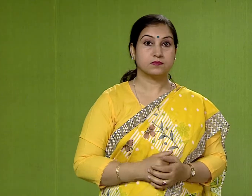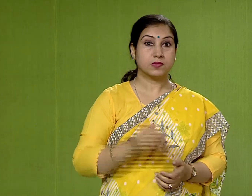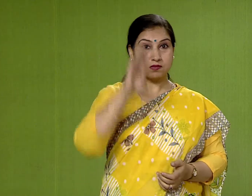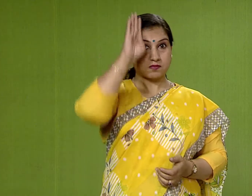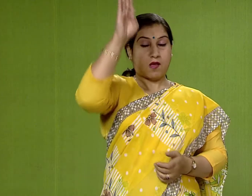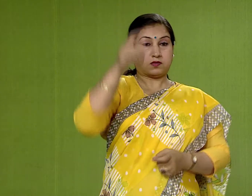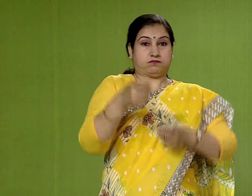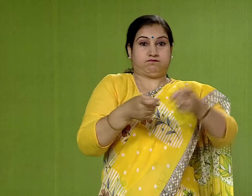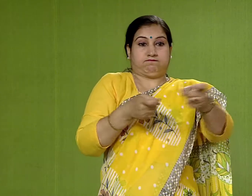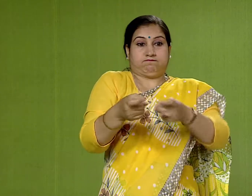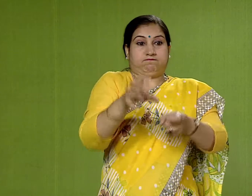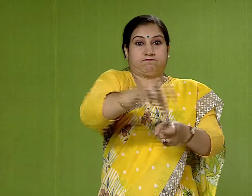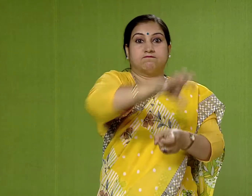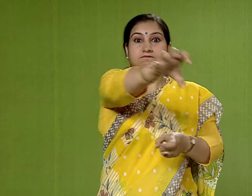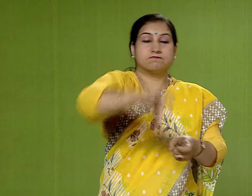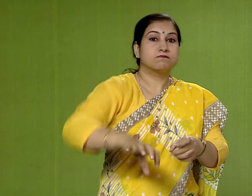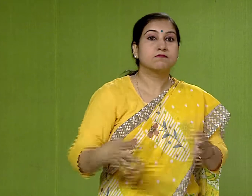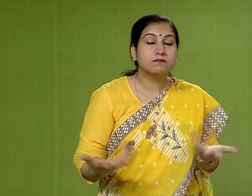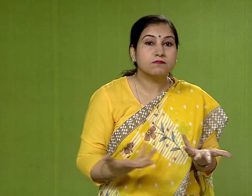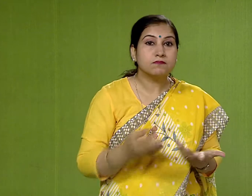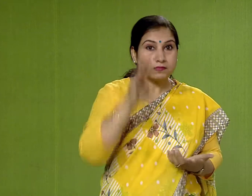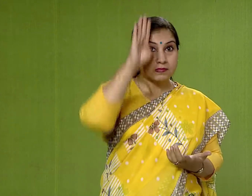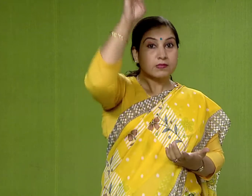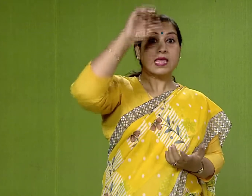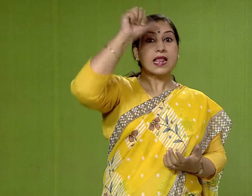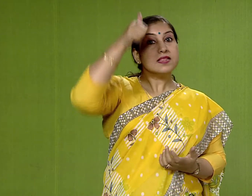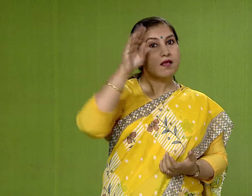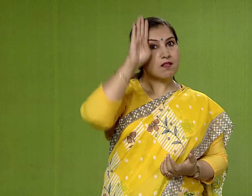Princely states were the states ruled by Indian kings,